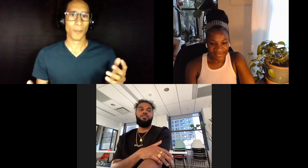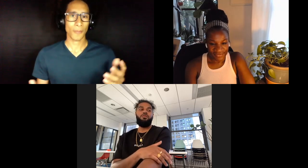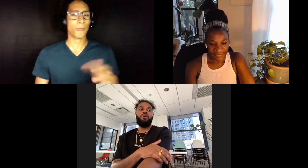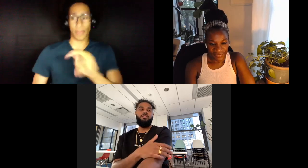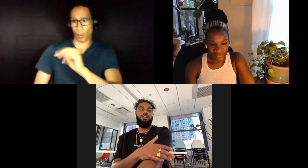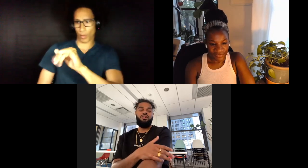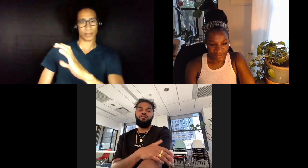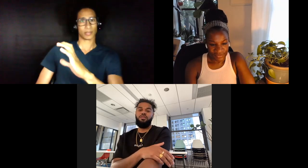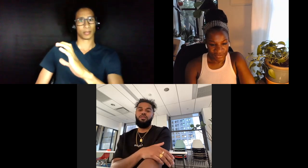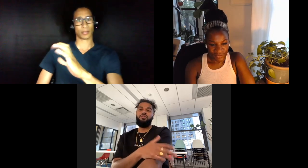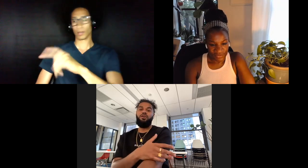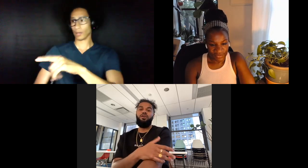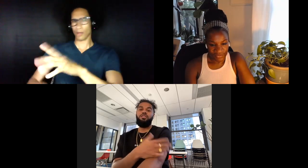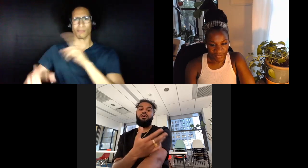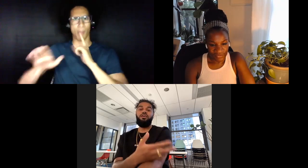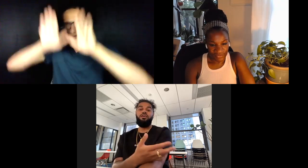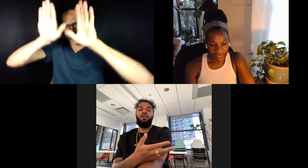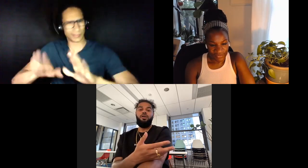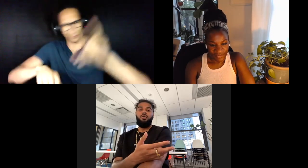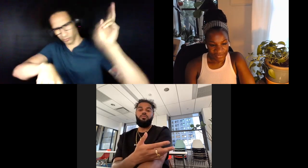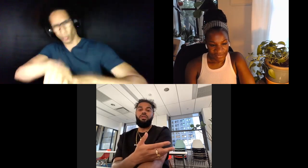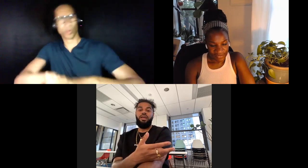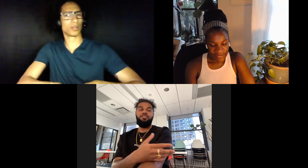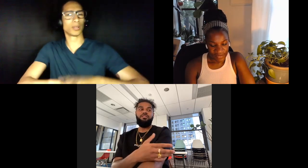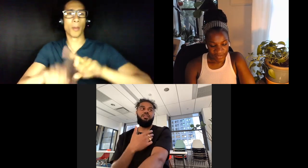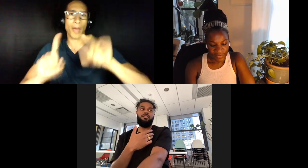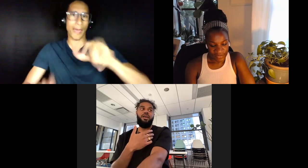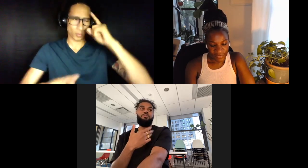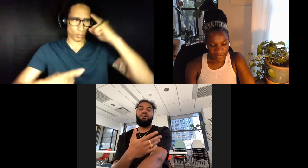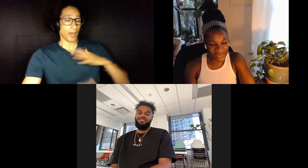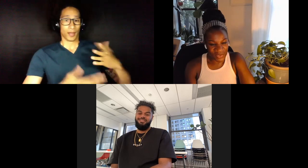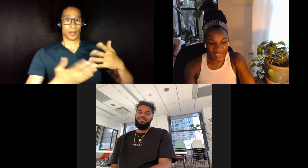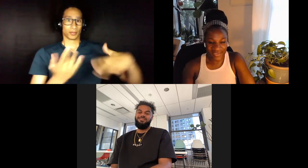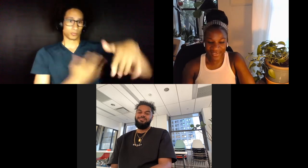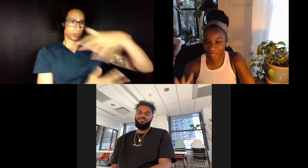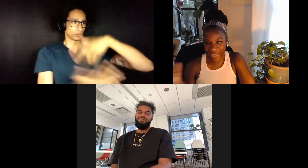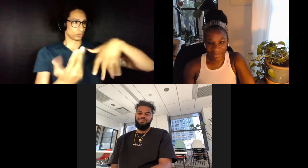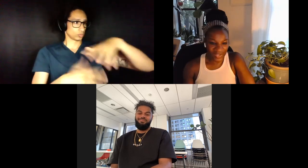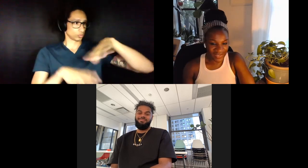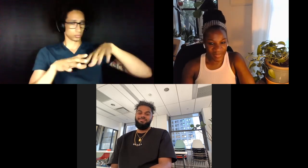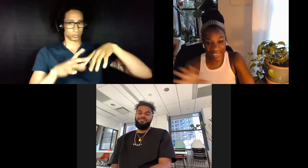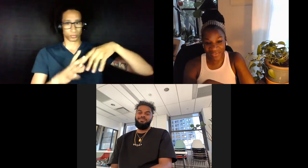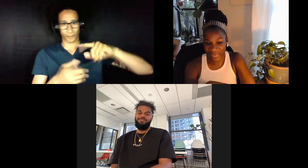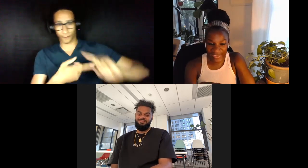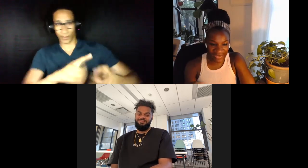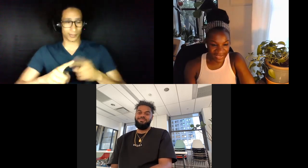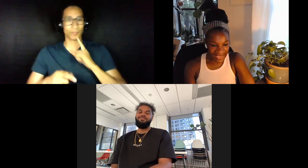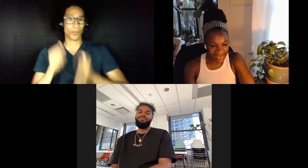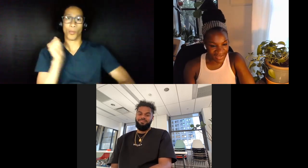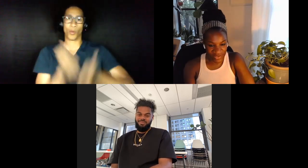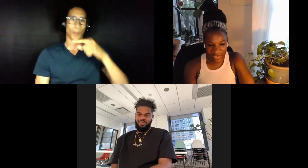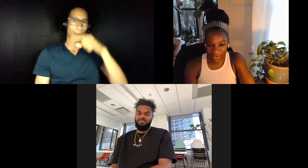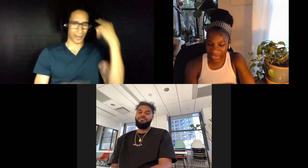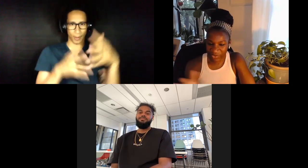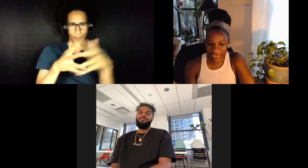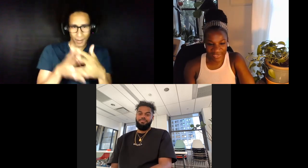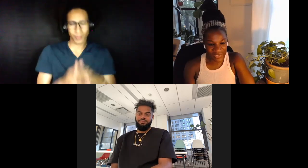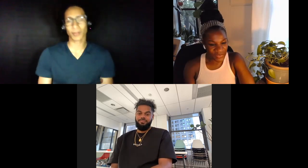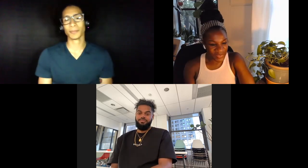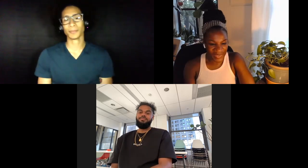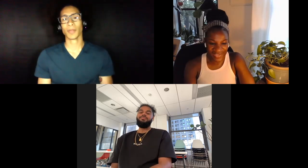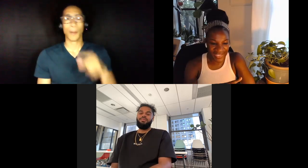kind of, I think I always thought of myself as an immigrant or as like non-American at first, and kind of like realized that I